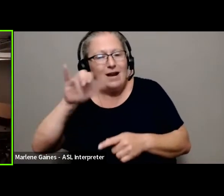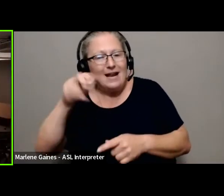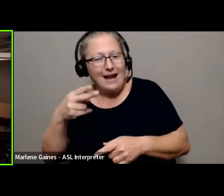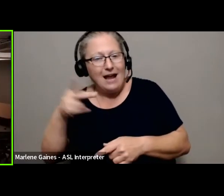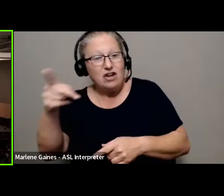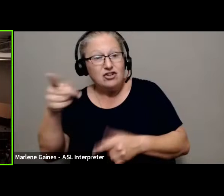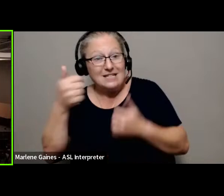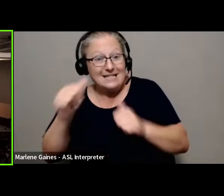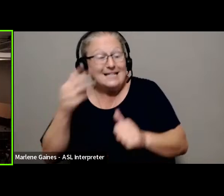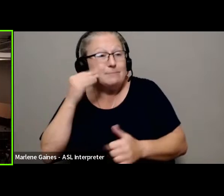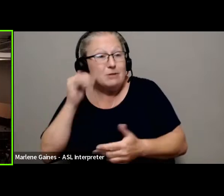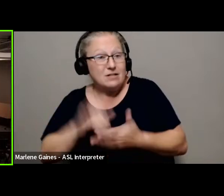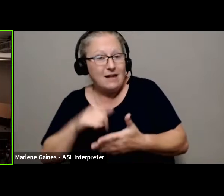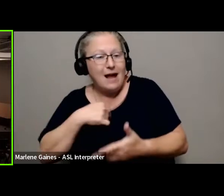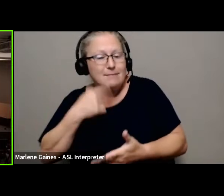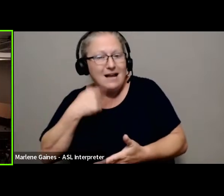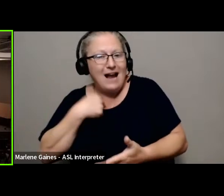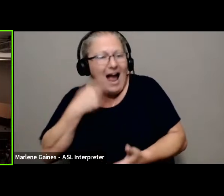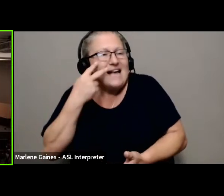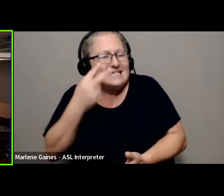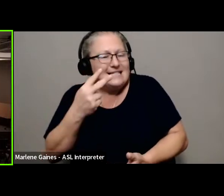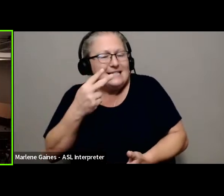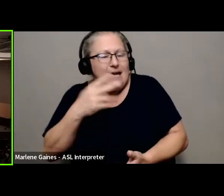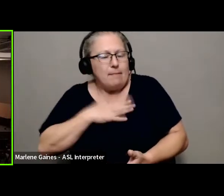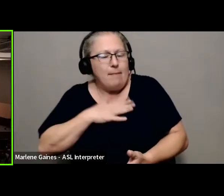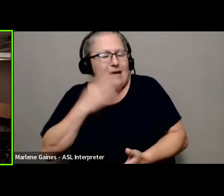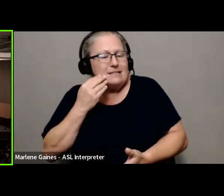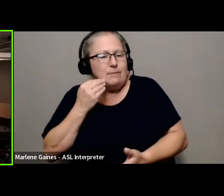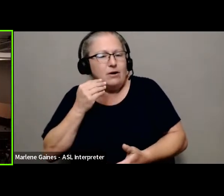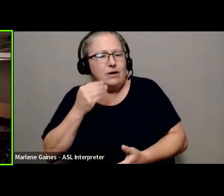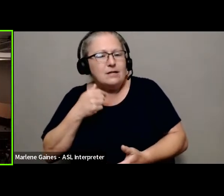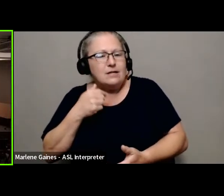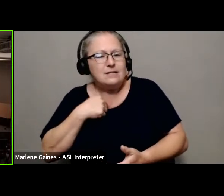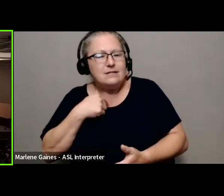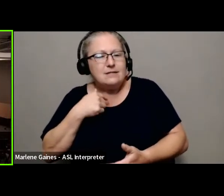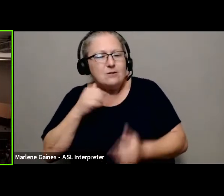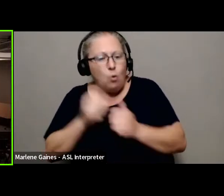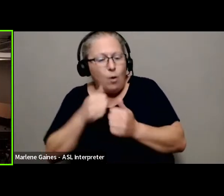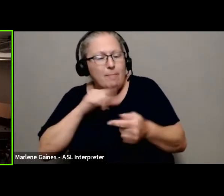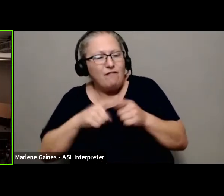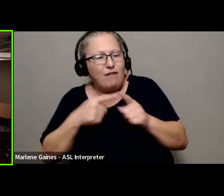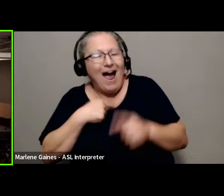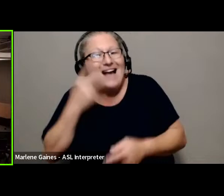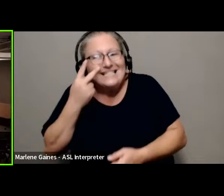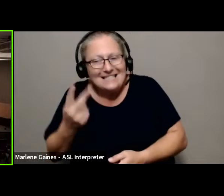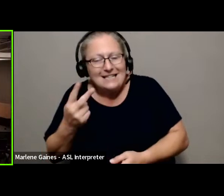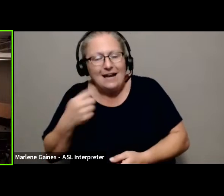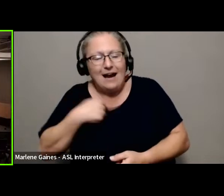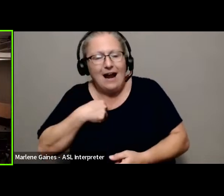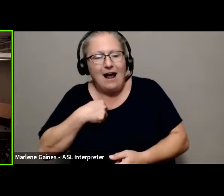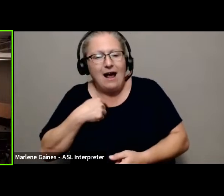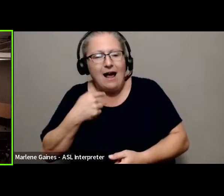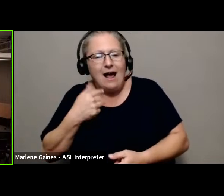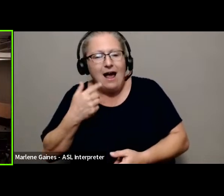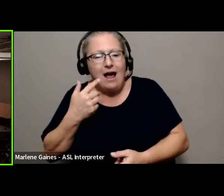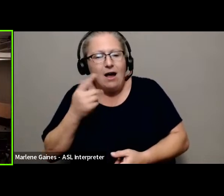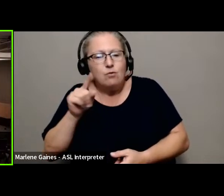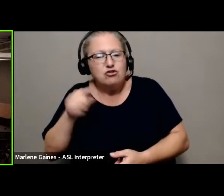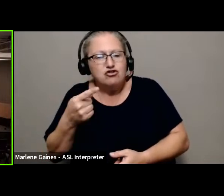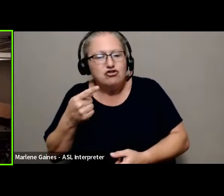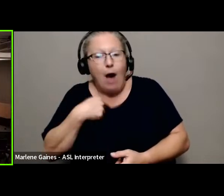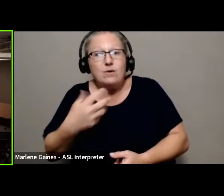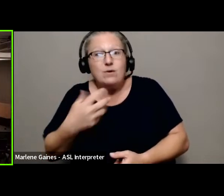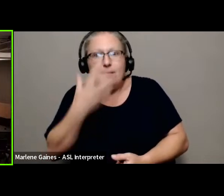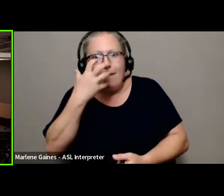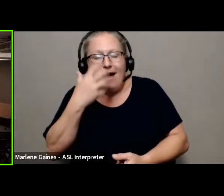says she's still experiencing it, I said, yeah, I see it firsthand. Right. When I'm in a store with my friend, I see it. And I was just so mad